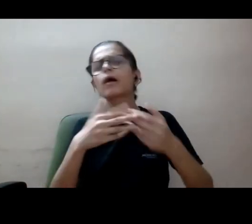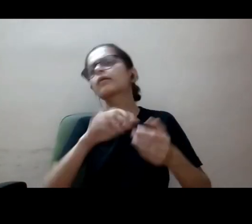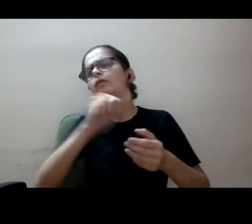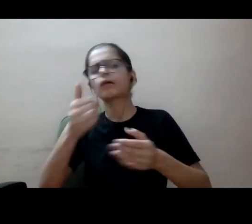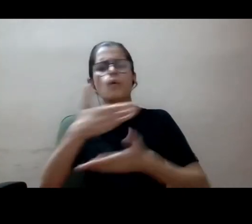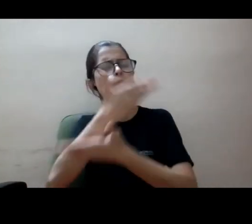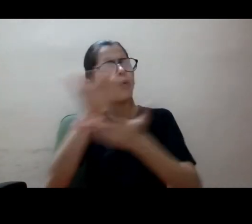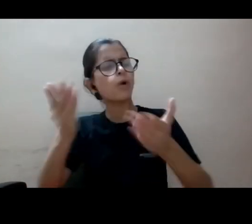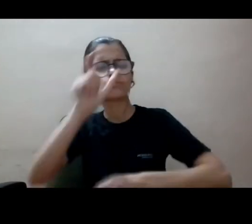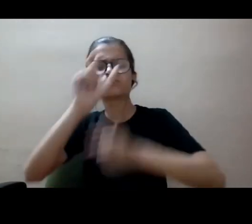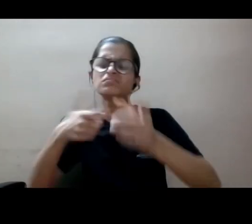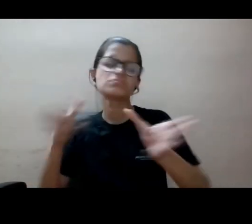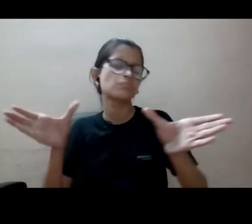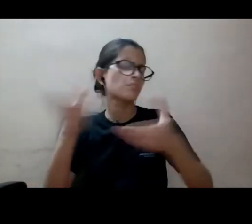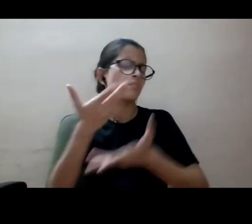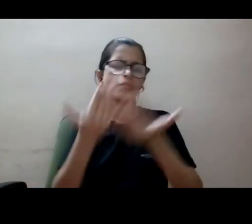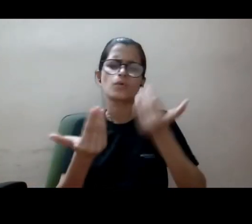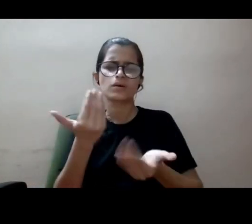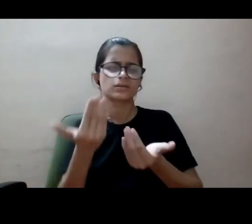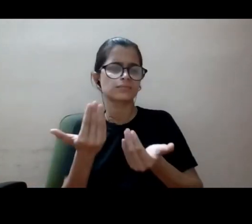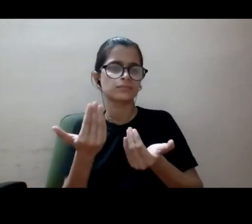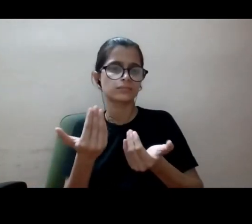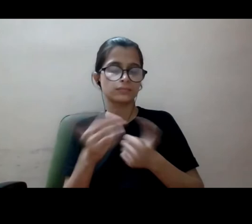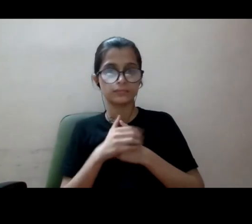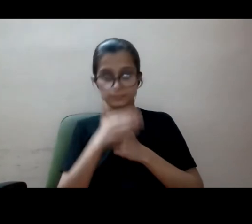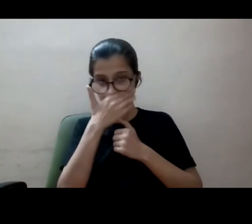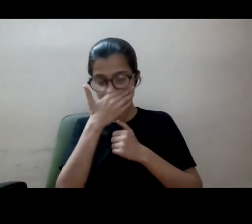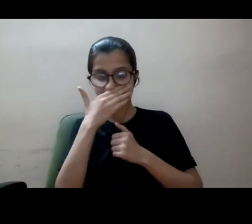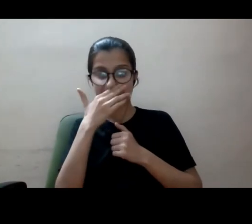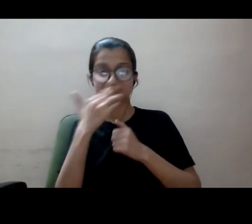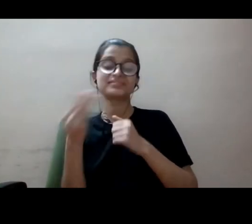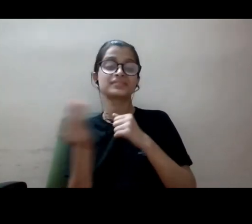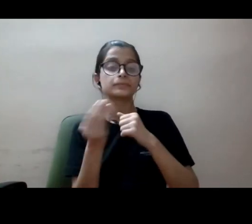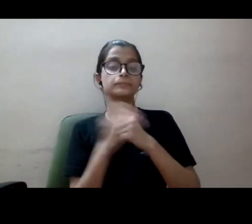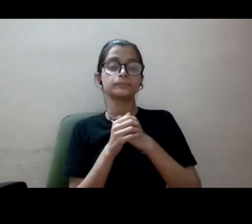from a historically, you know, marginalized position. And so,